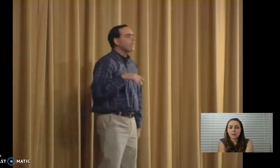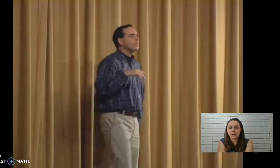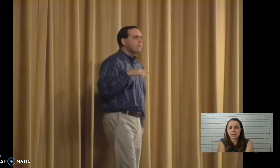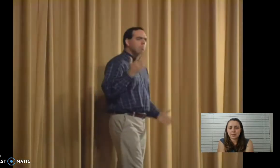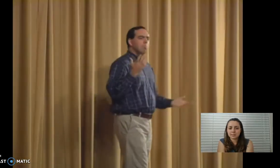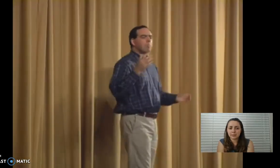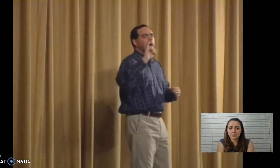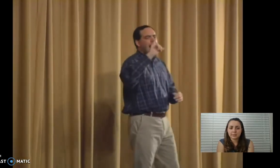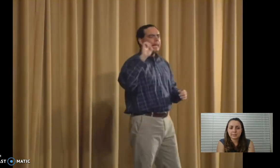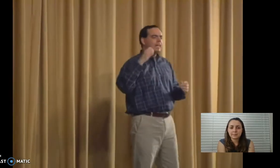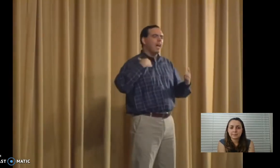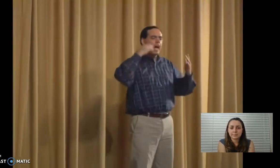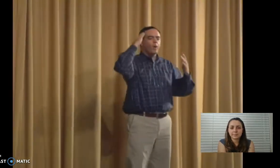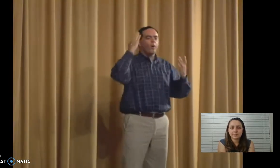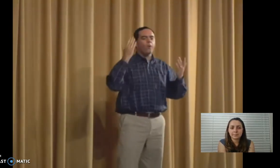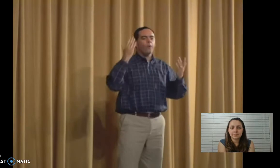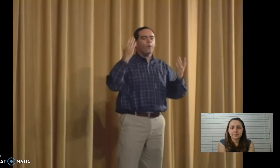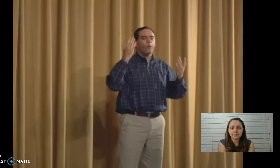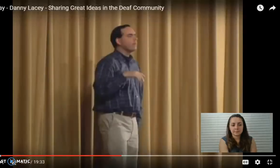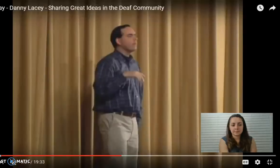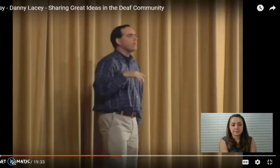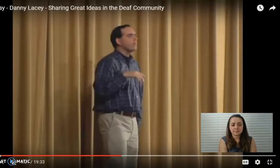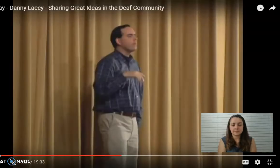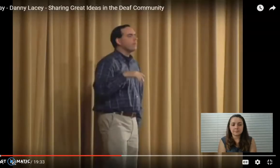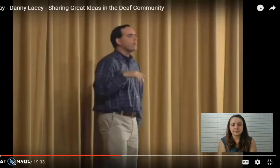You learn about a lot of possibilities.